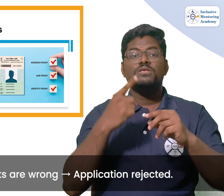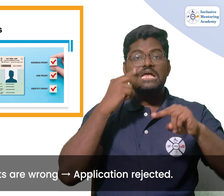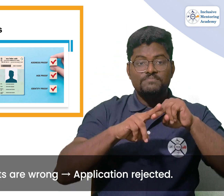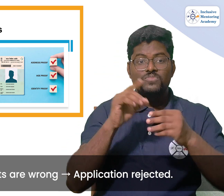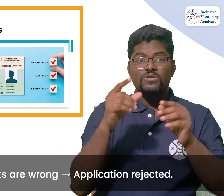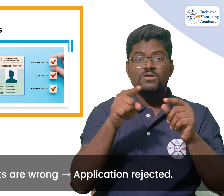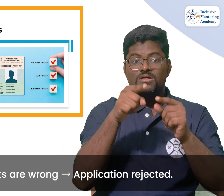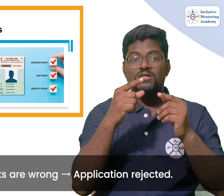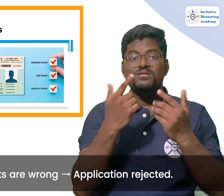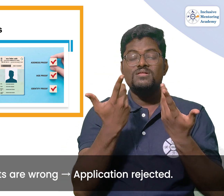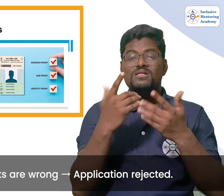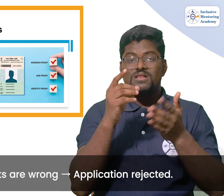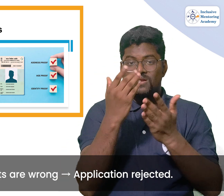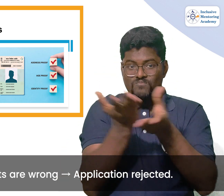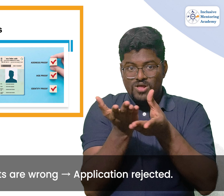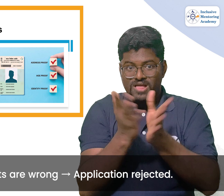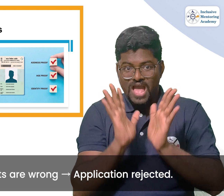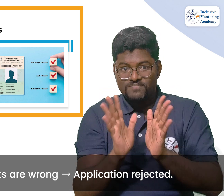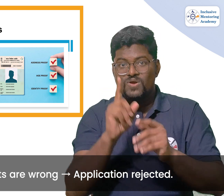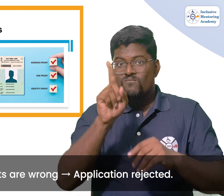If documents are wrong, application rejected.